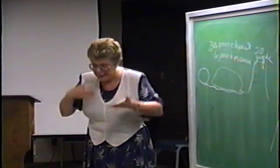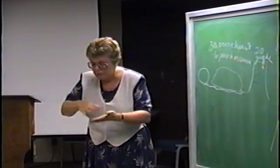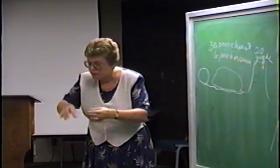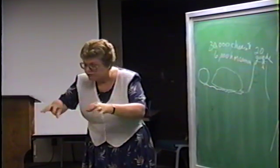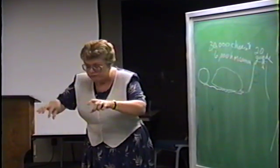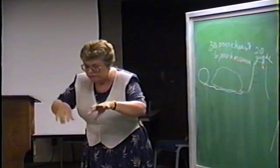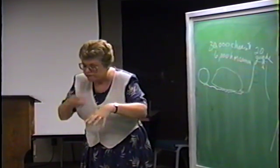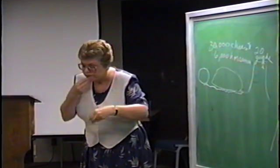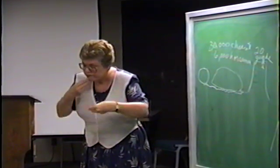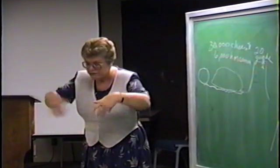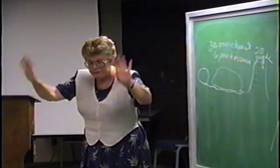letting.